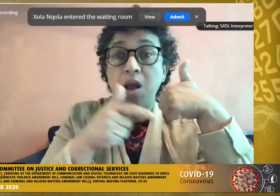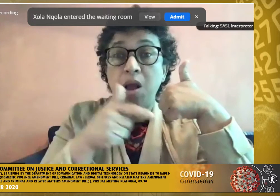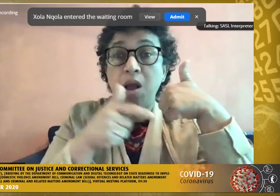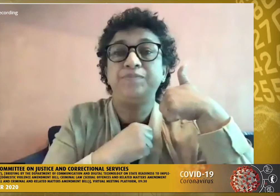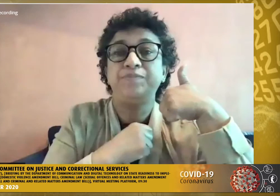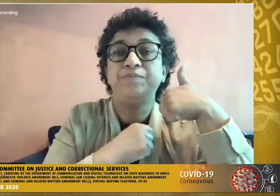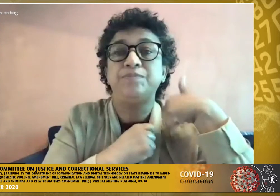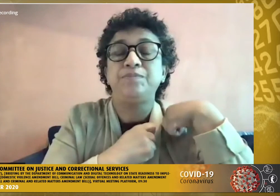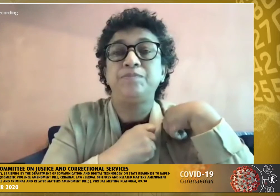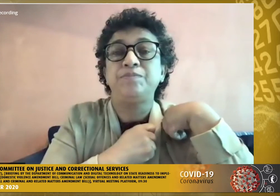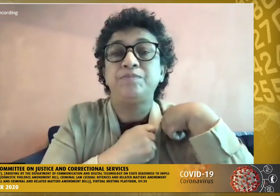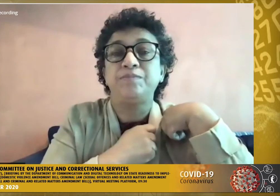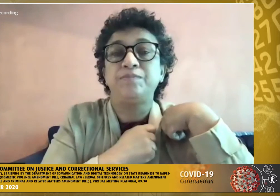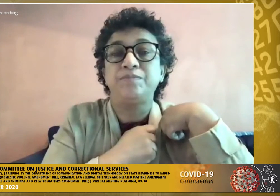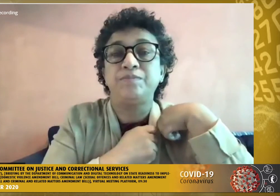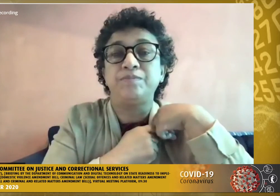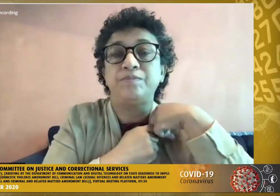Chair,